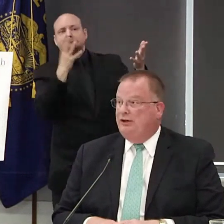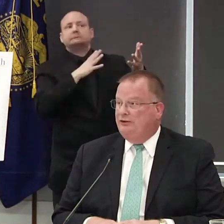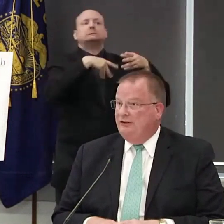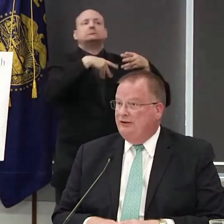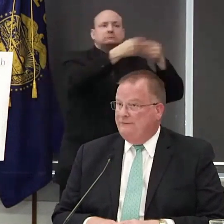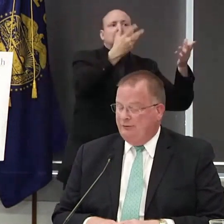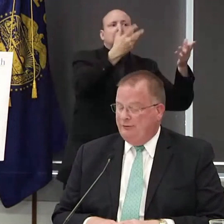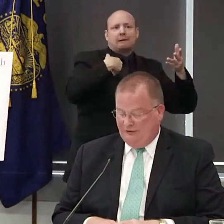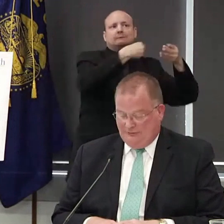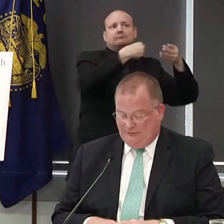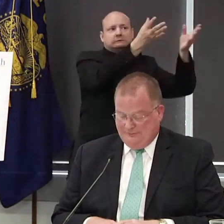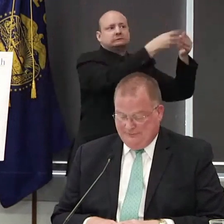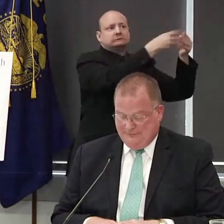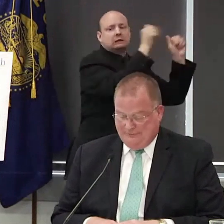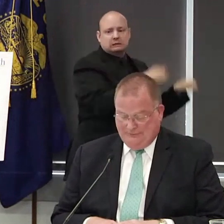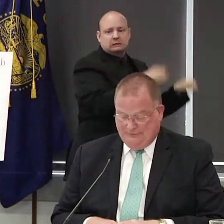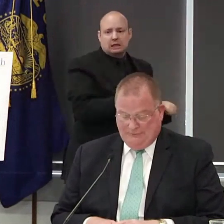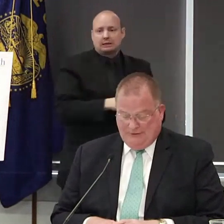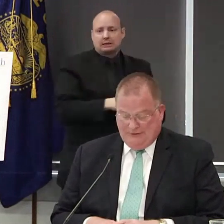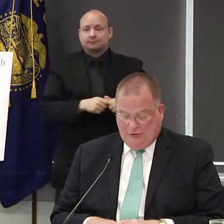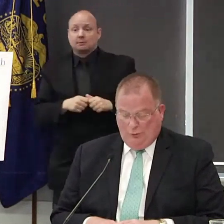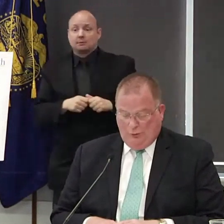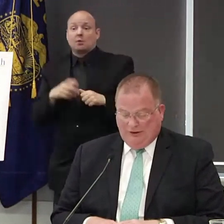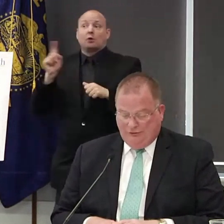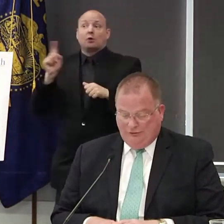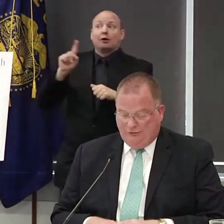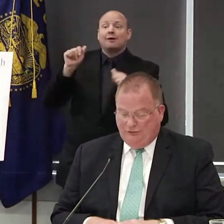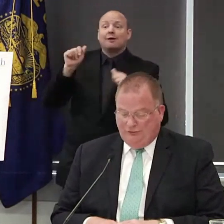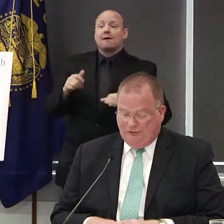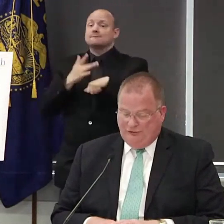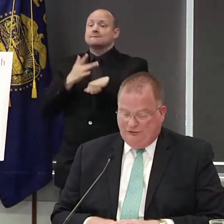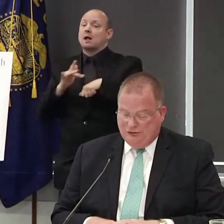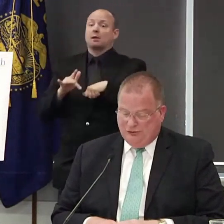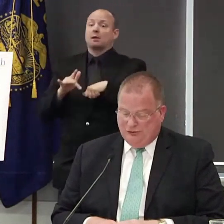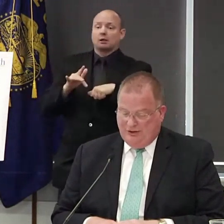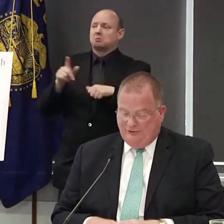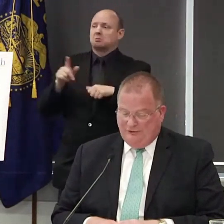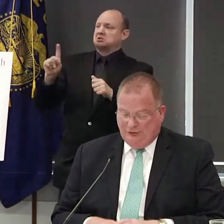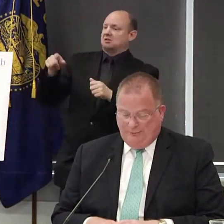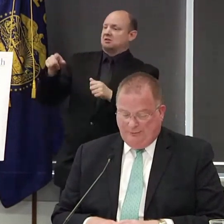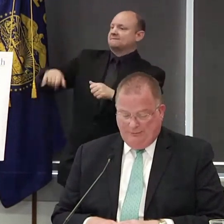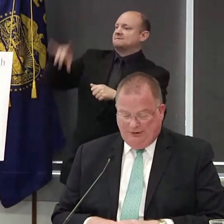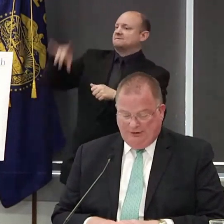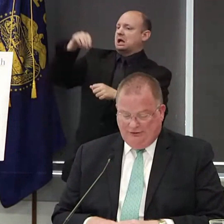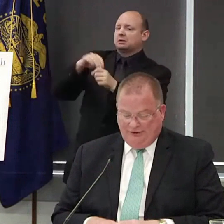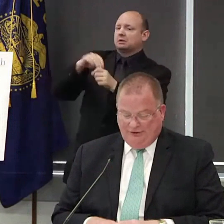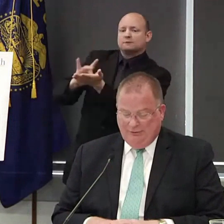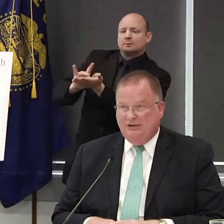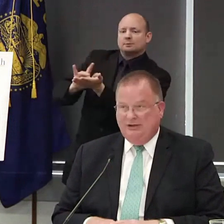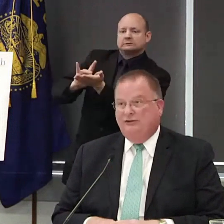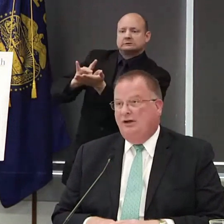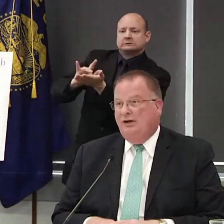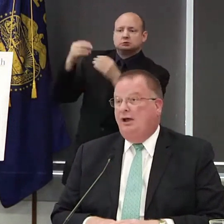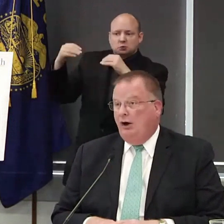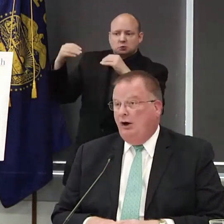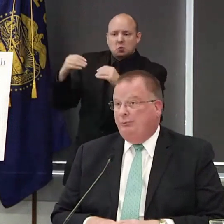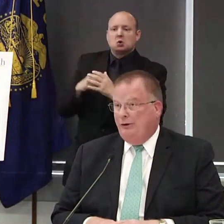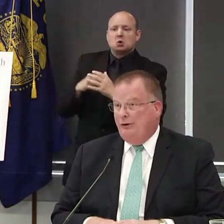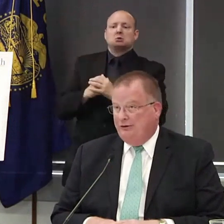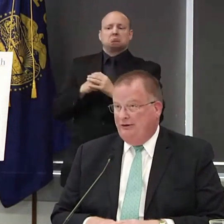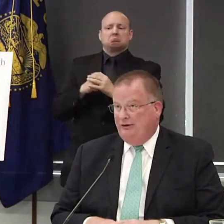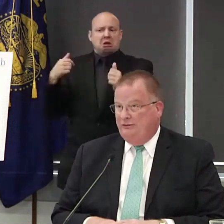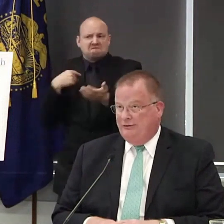more locations like pharmacies. We'll leverage our resources to ensure that vulnerable populations and communities